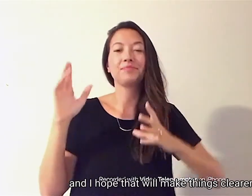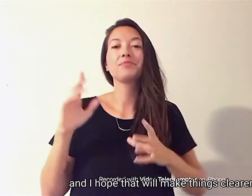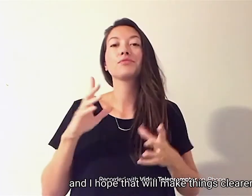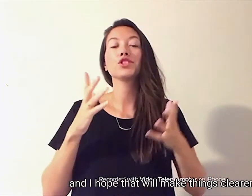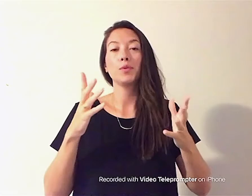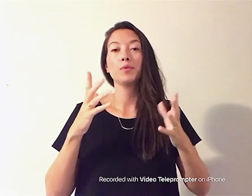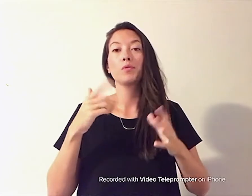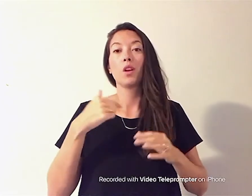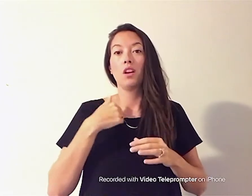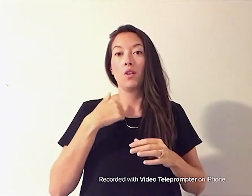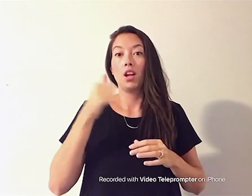clearer.